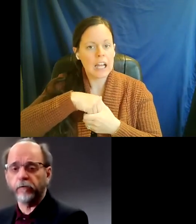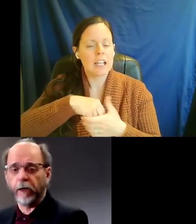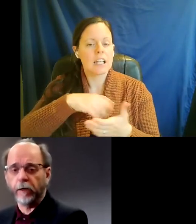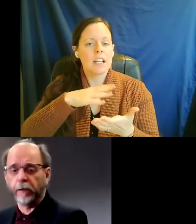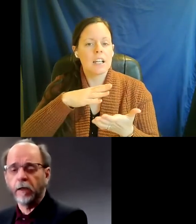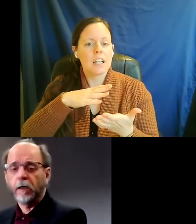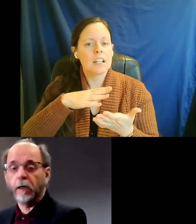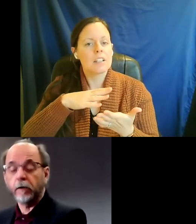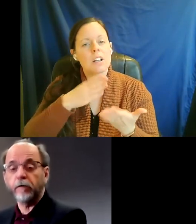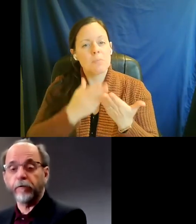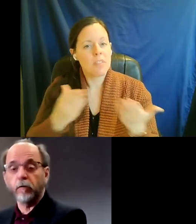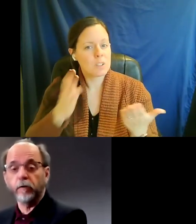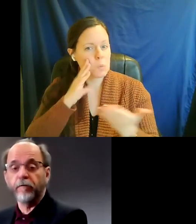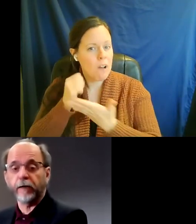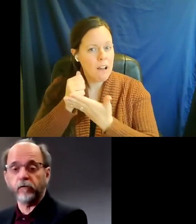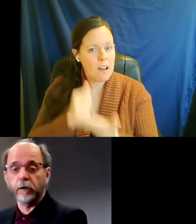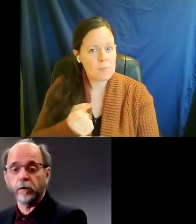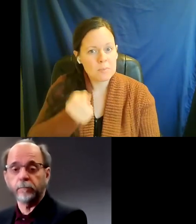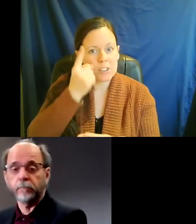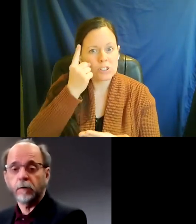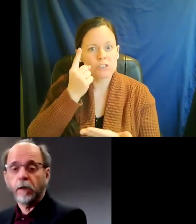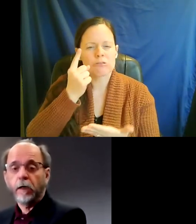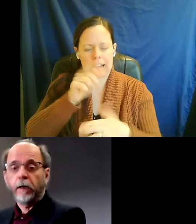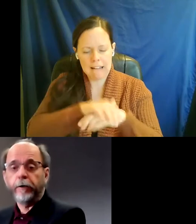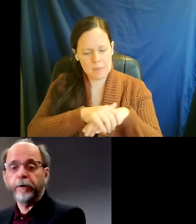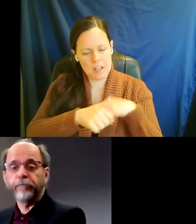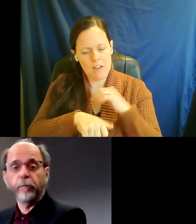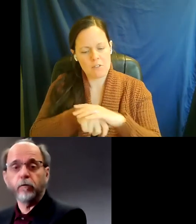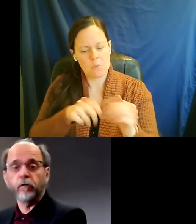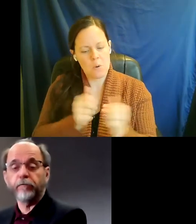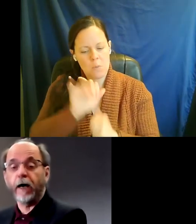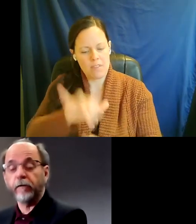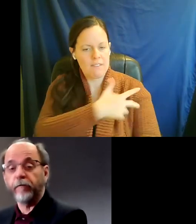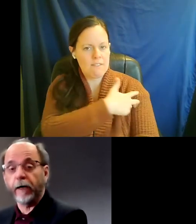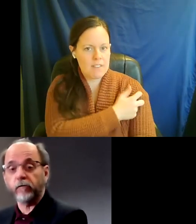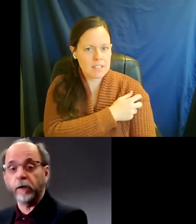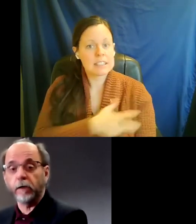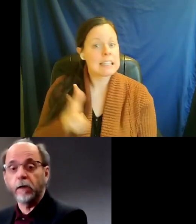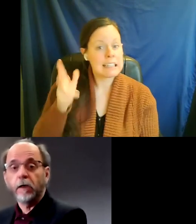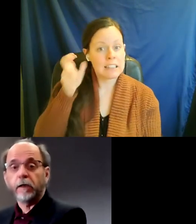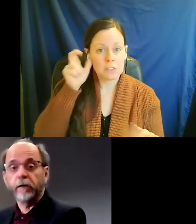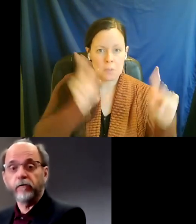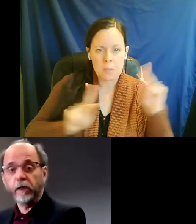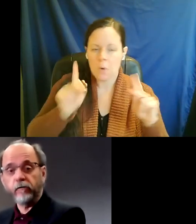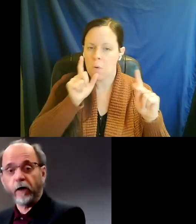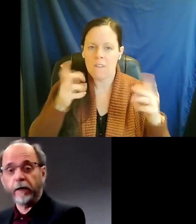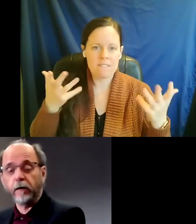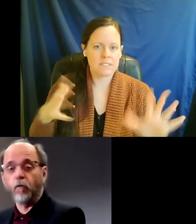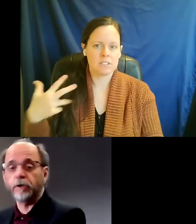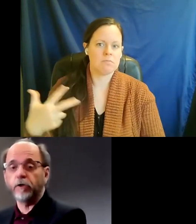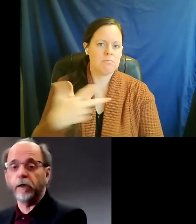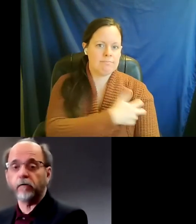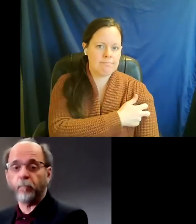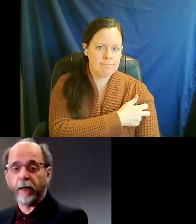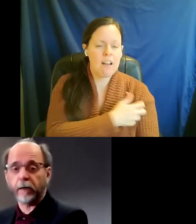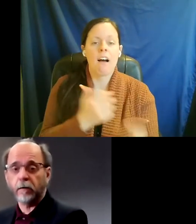your understanding and comfort with the vaccine. Hearing from those who have gotten the vaccine gives insight into